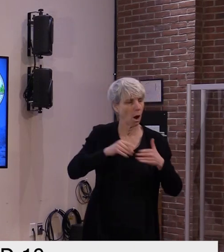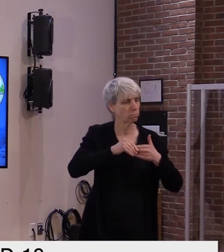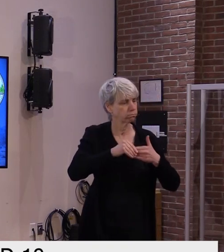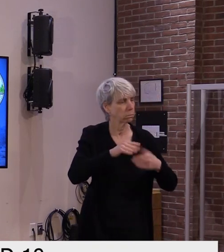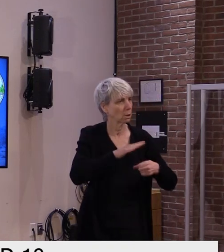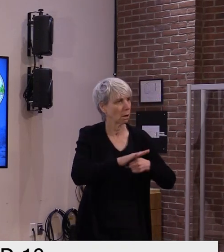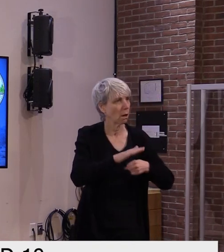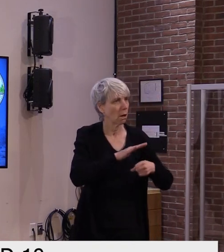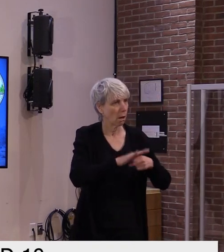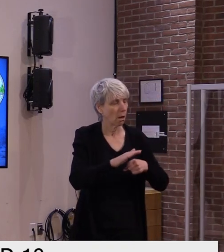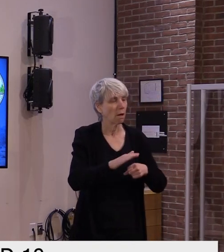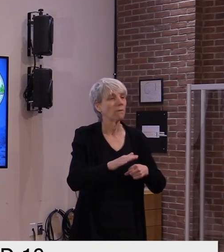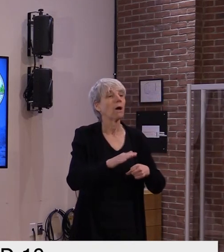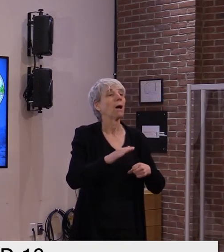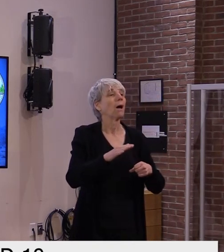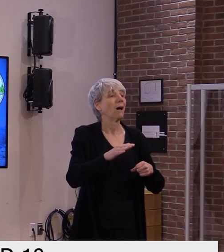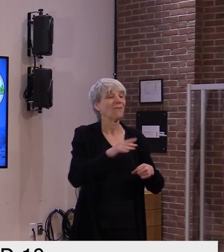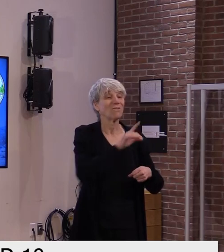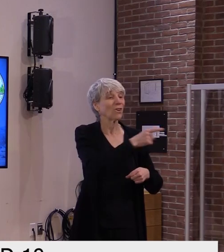path forward.